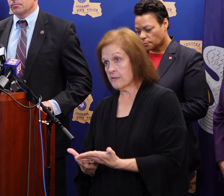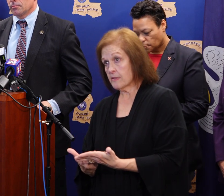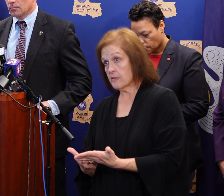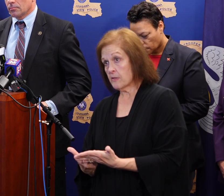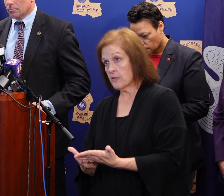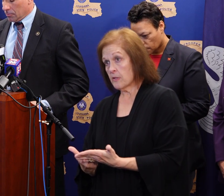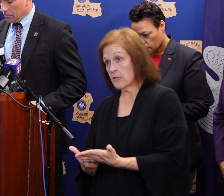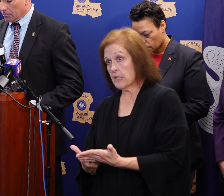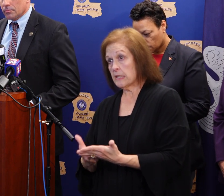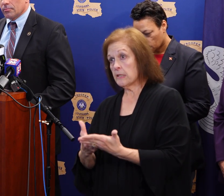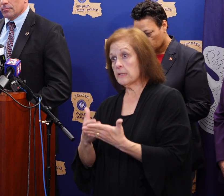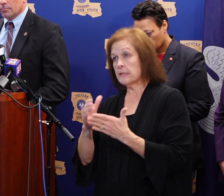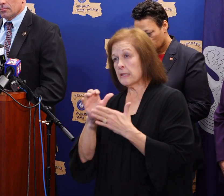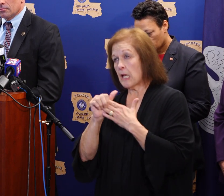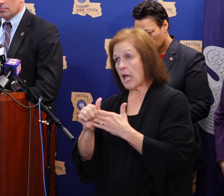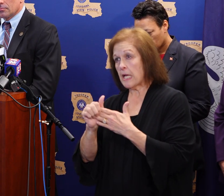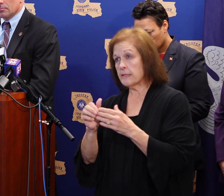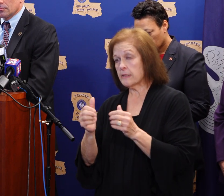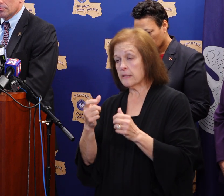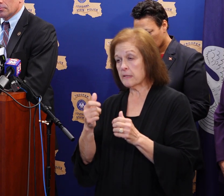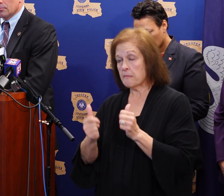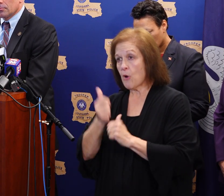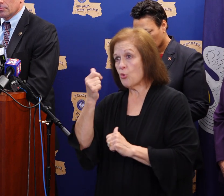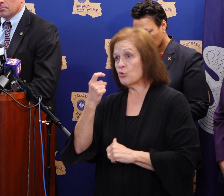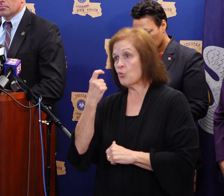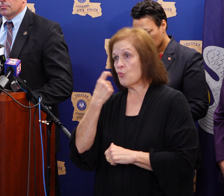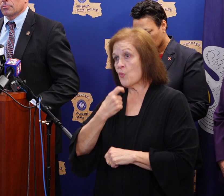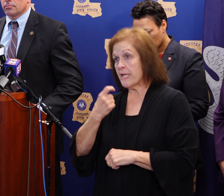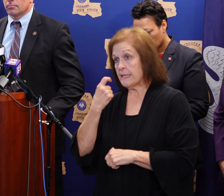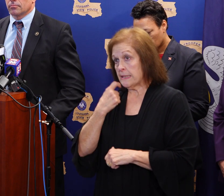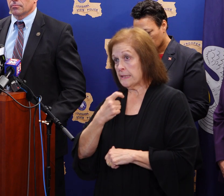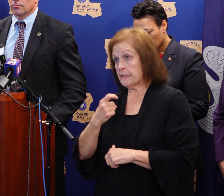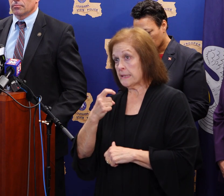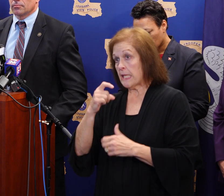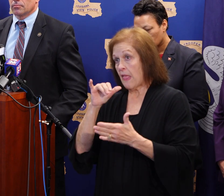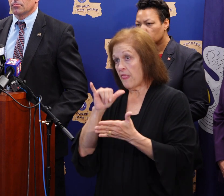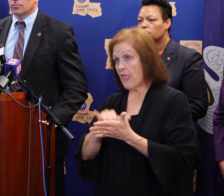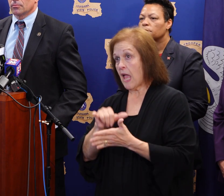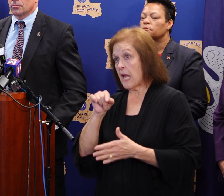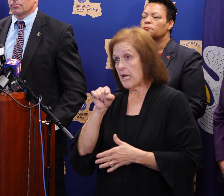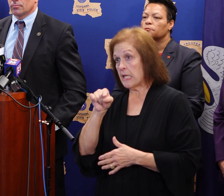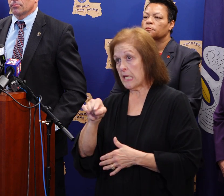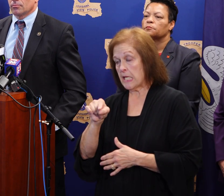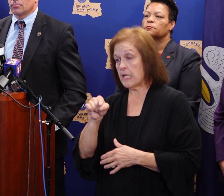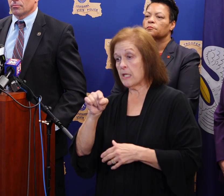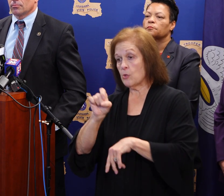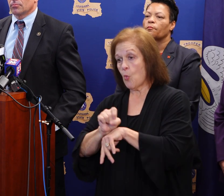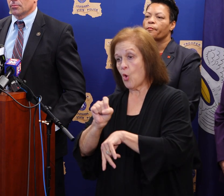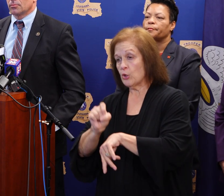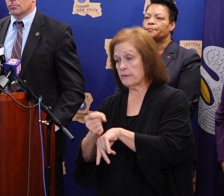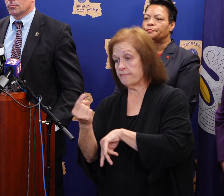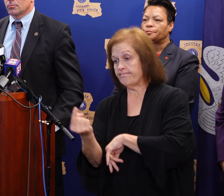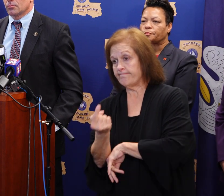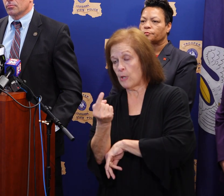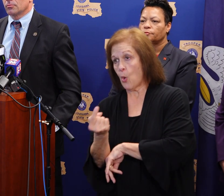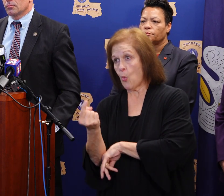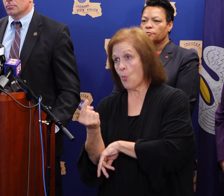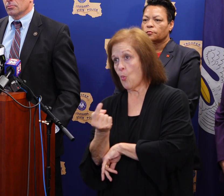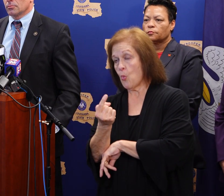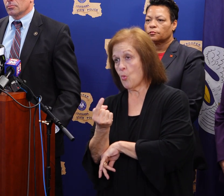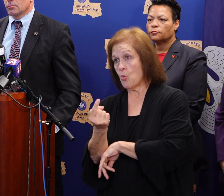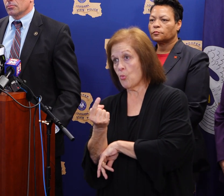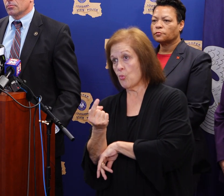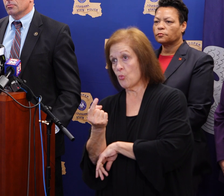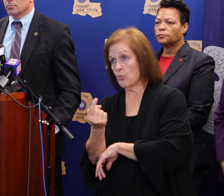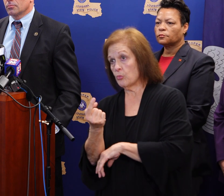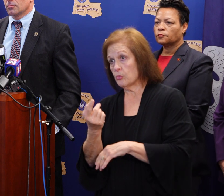that has led to this most recent understanding that he was a lone actor and that there is at this point, at least from